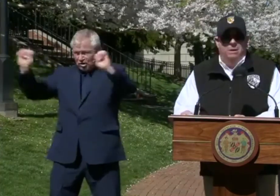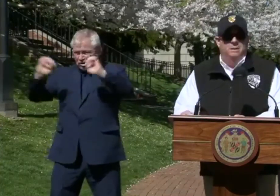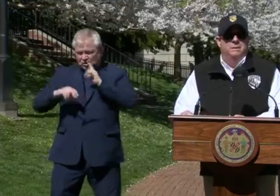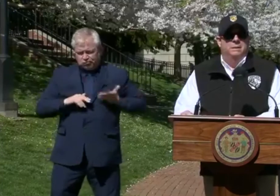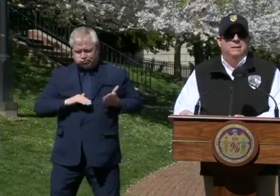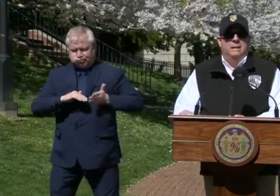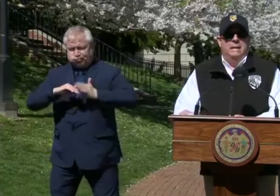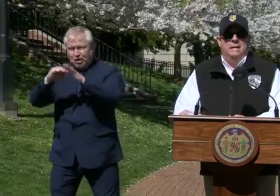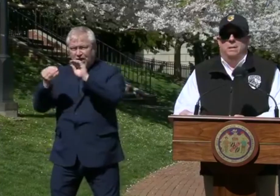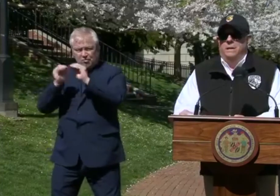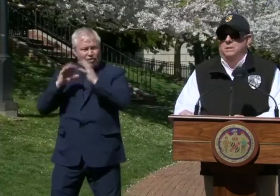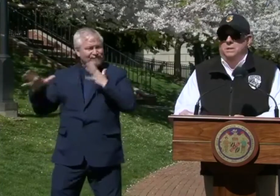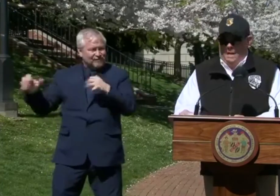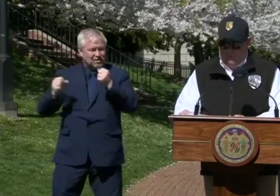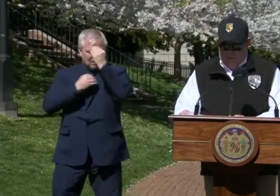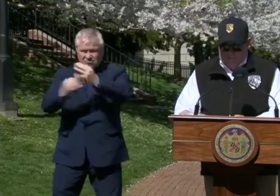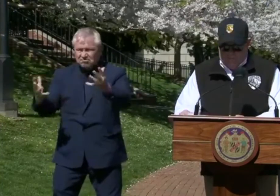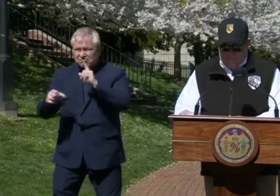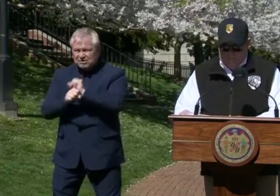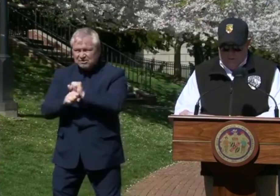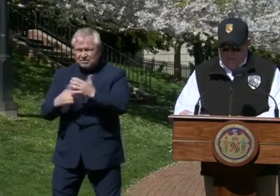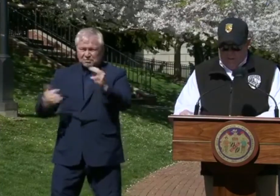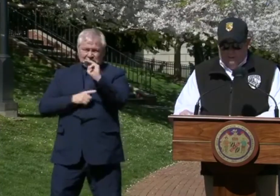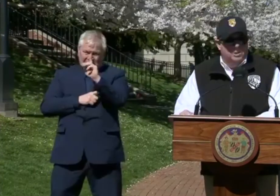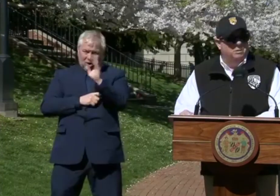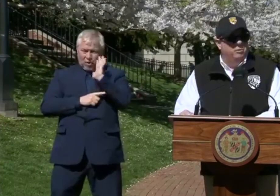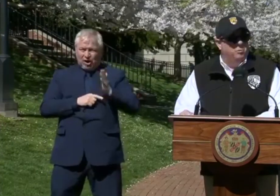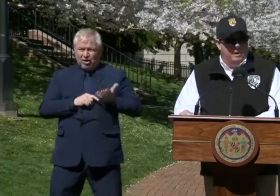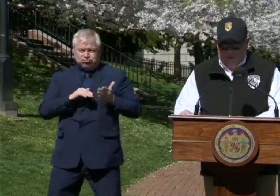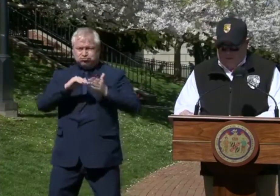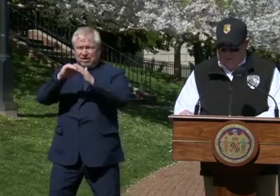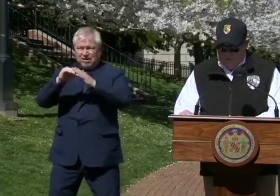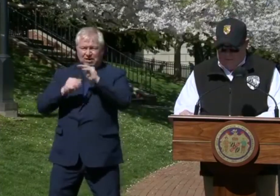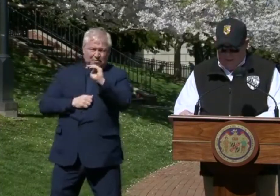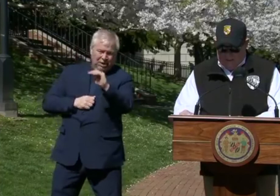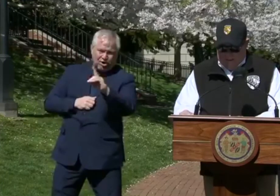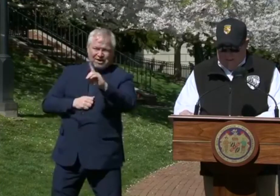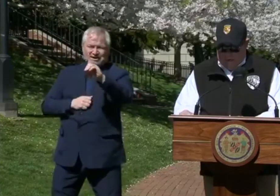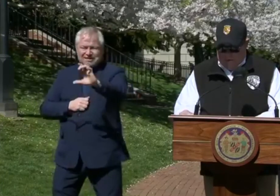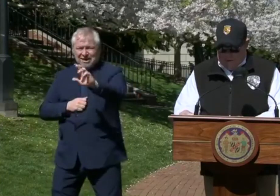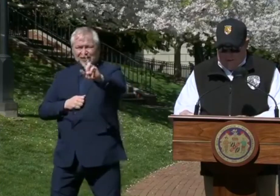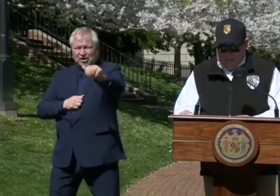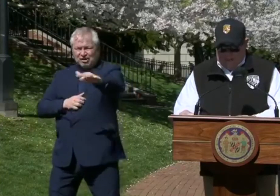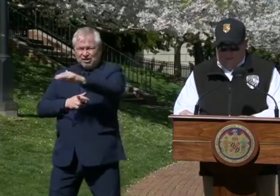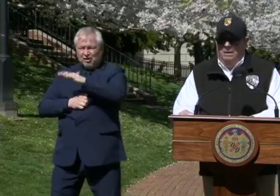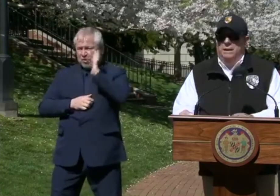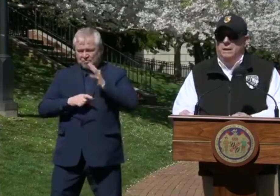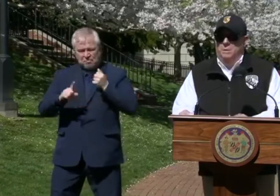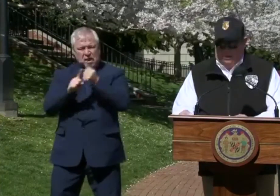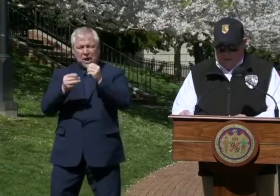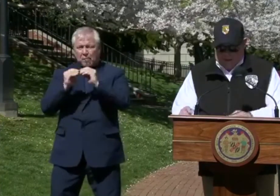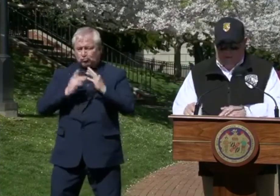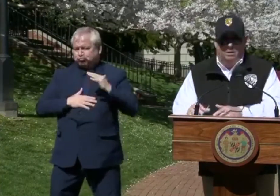of Maryland and our nation's capital. In just a few minutes, I will once again be